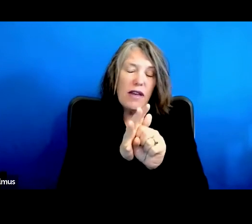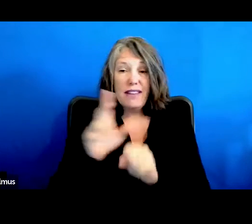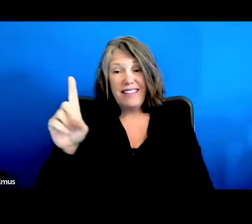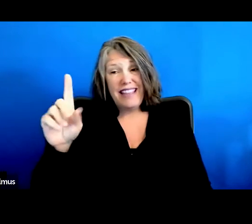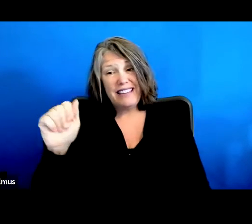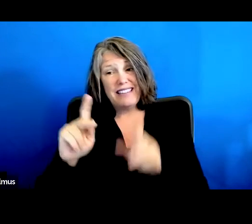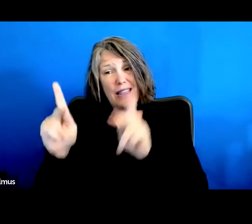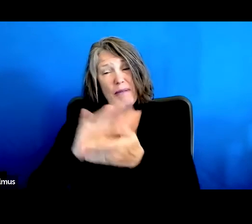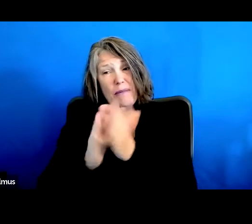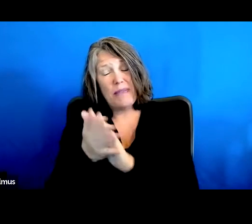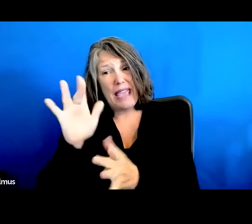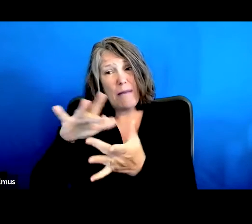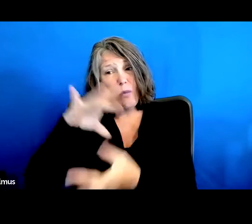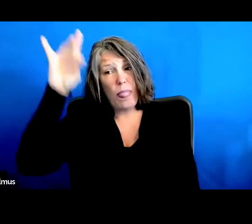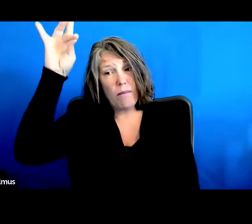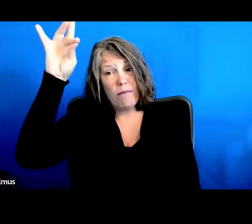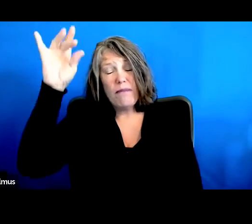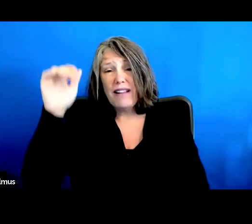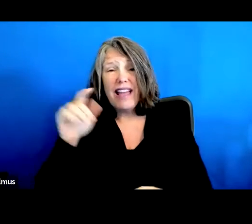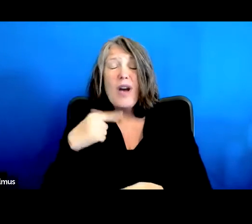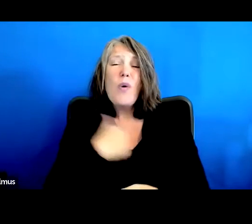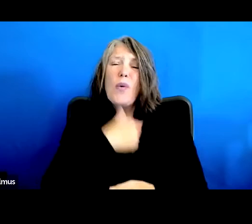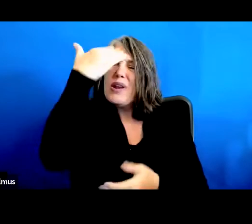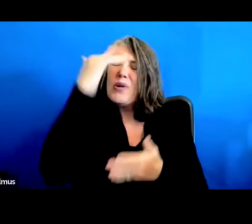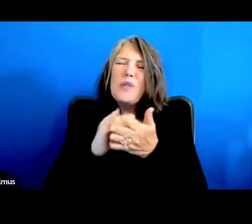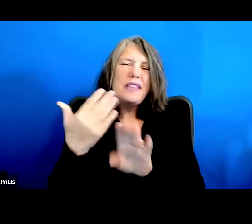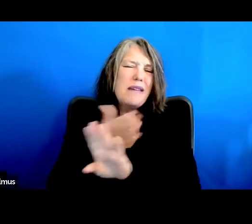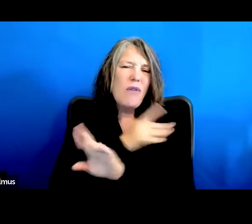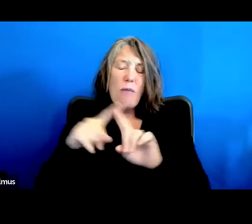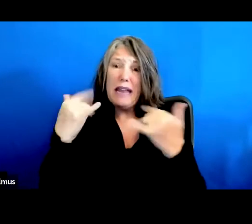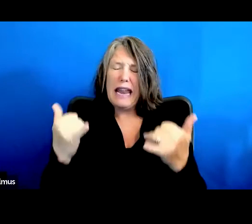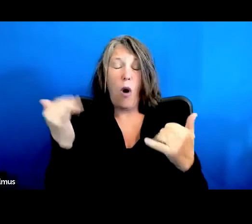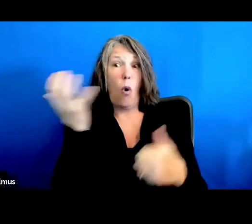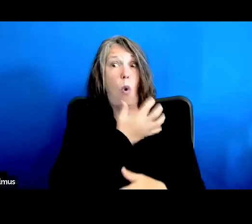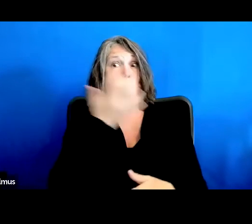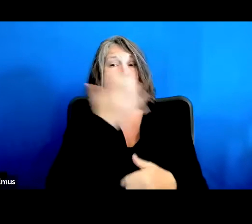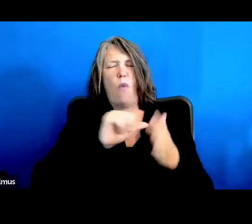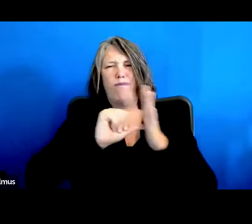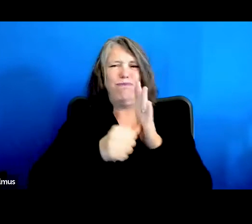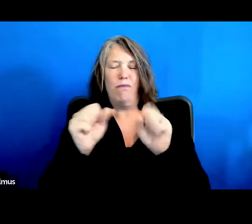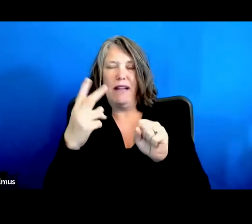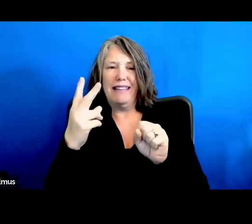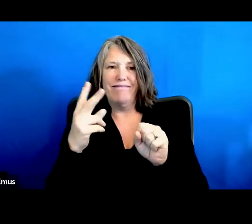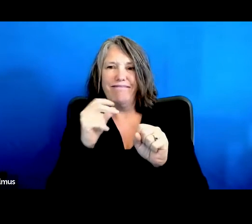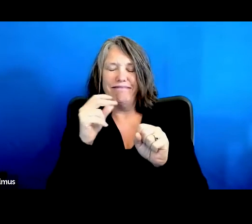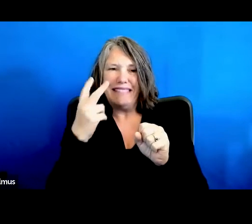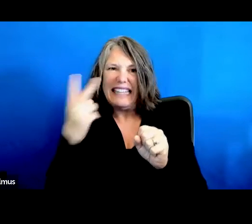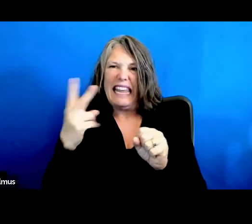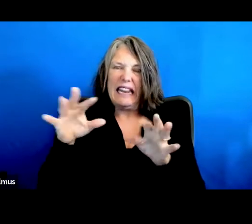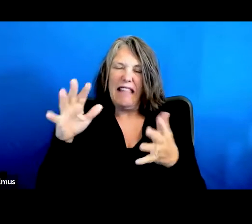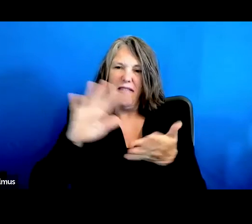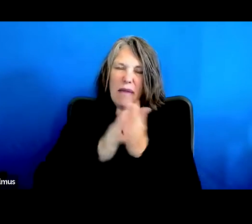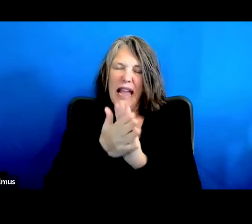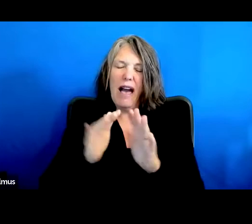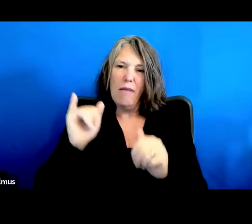made invisible. We knew this before, but was really highlighted. That disabled people are made invisible across federal policy through the lack of